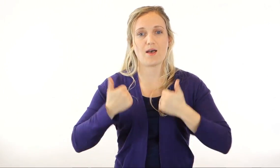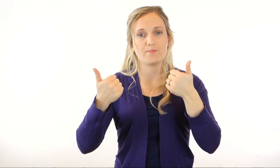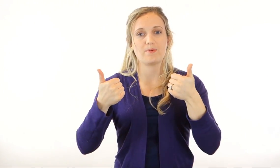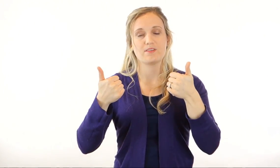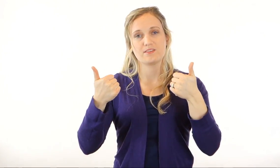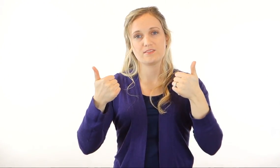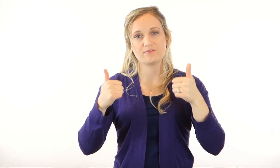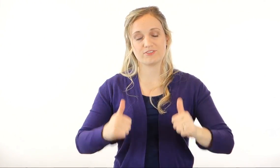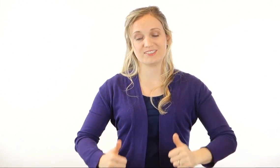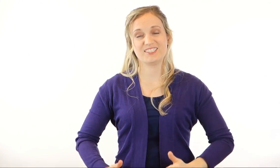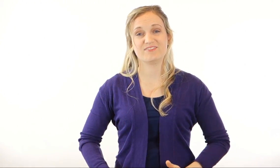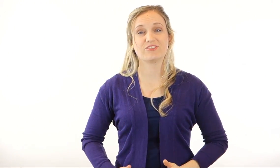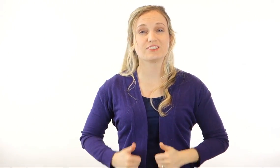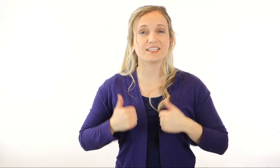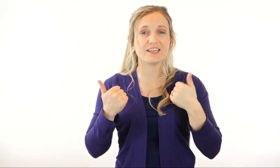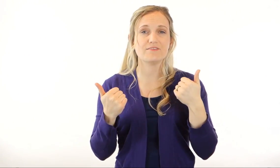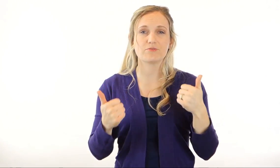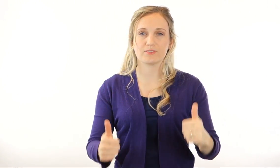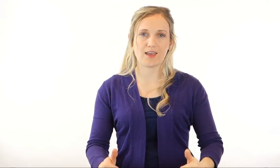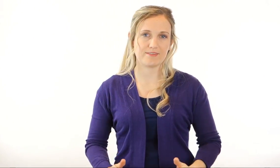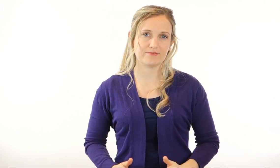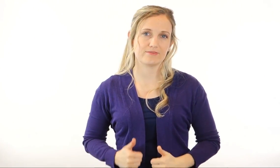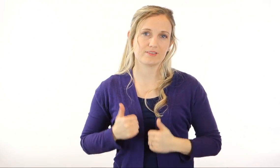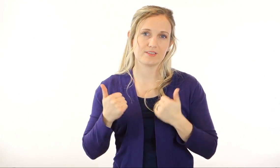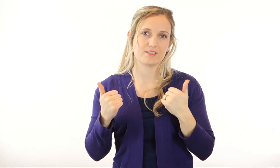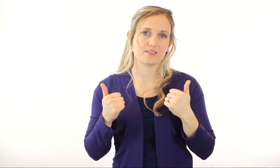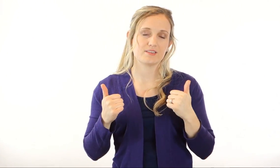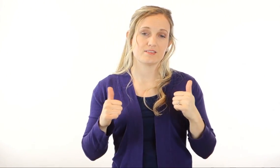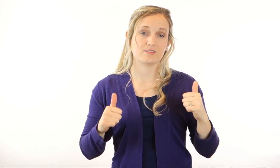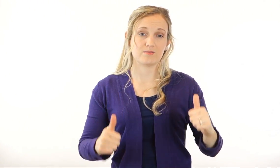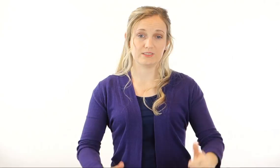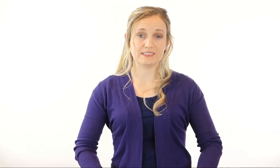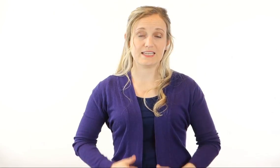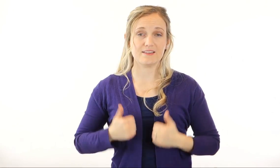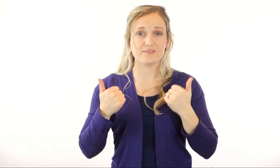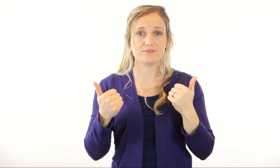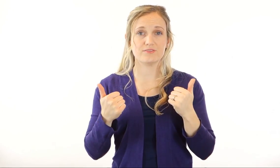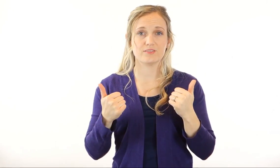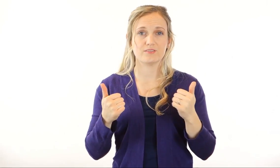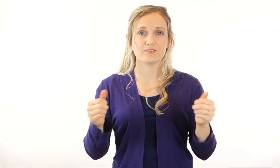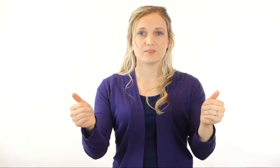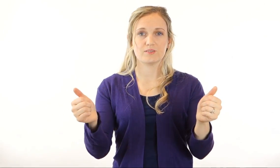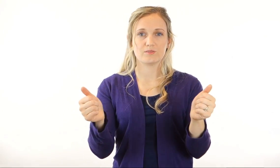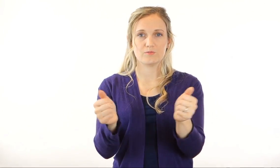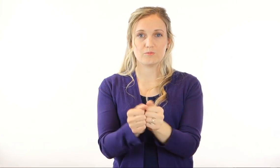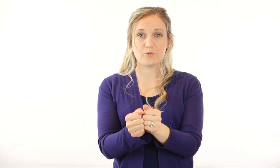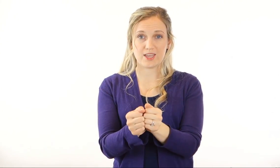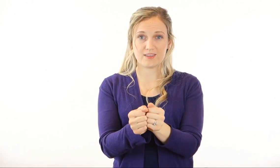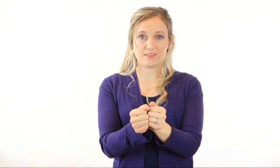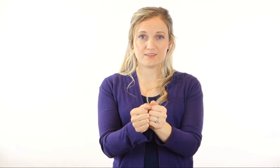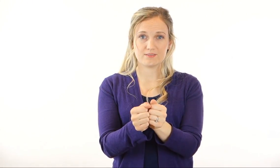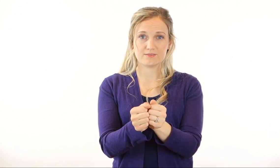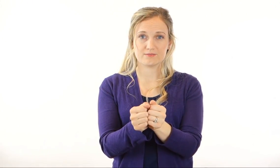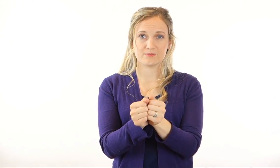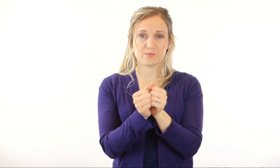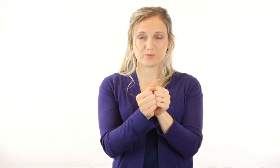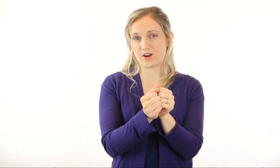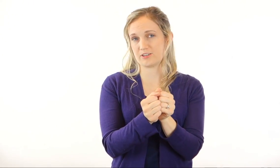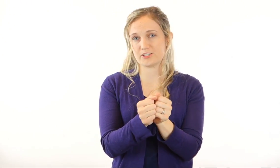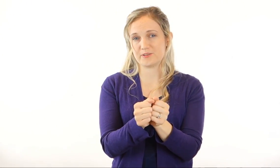up for live or life. So live with, remember we already taught you